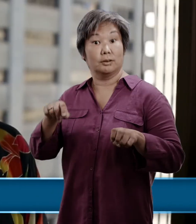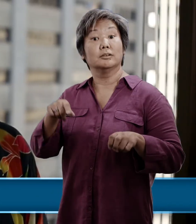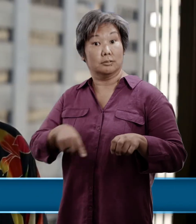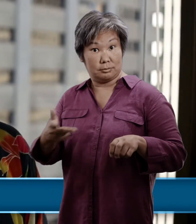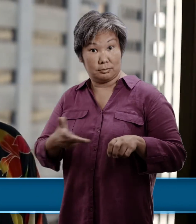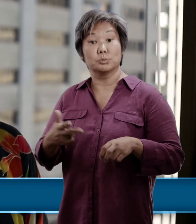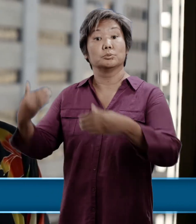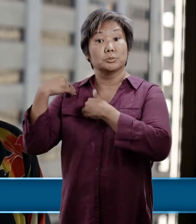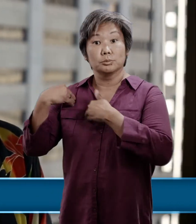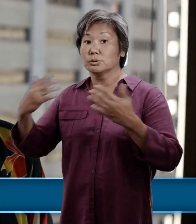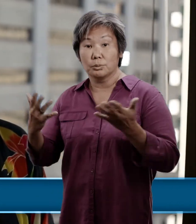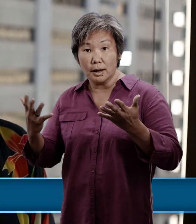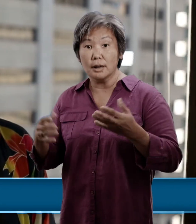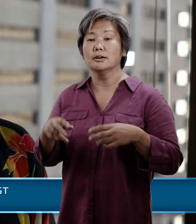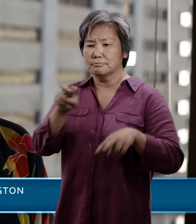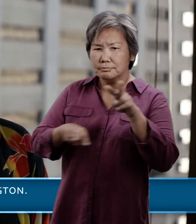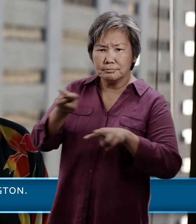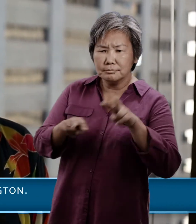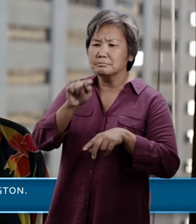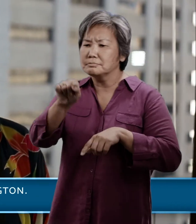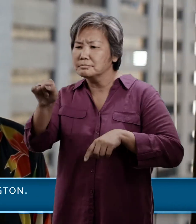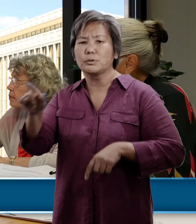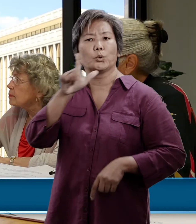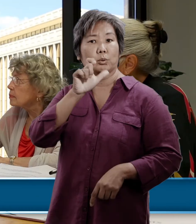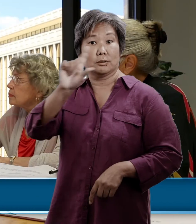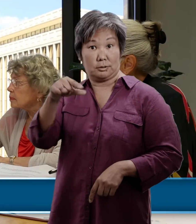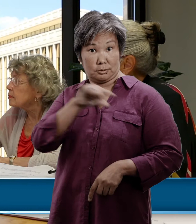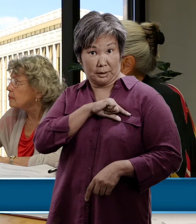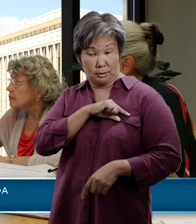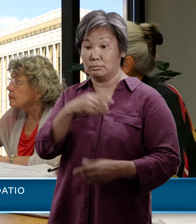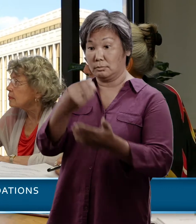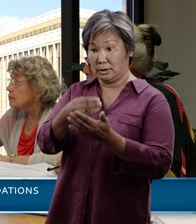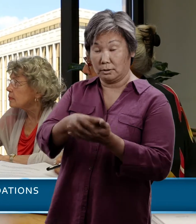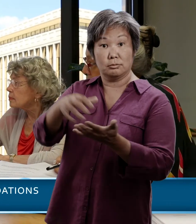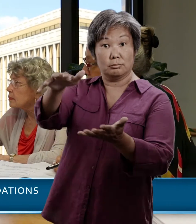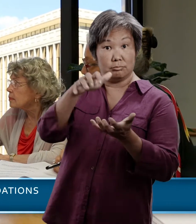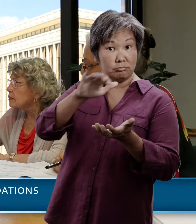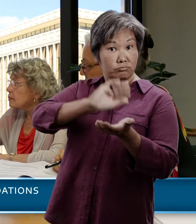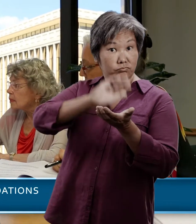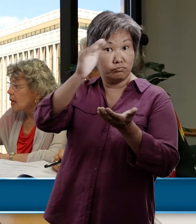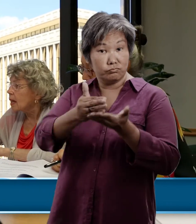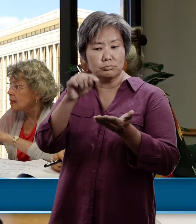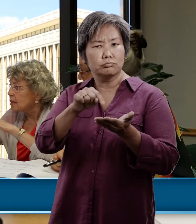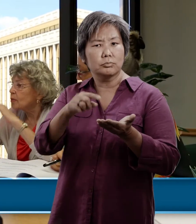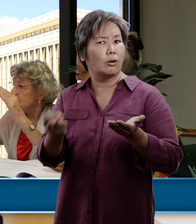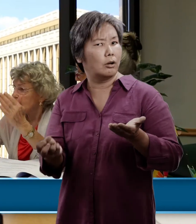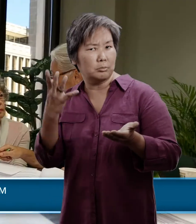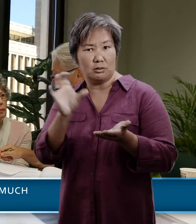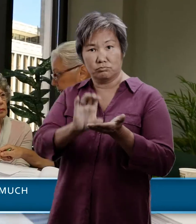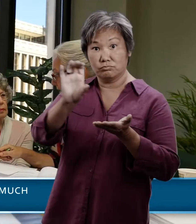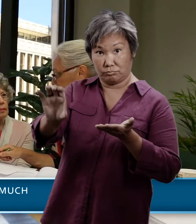and retired Judge Diana Warrington. The panel makes recommendations about who qualifies for settlement